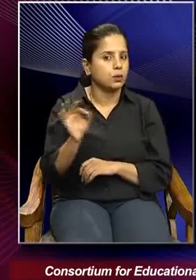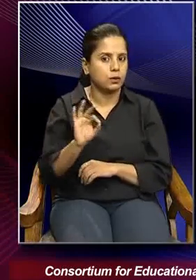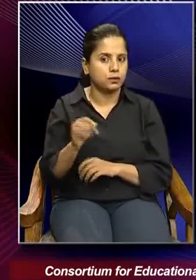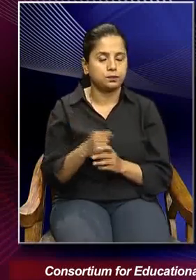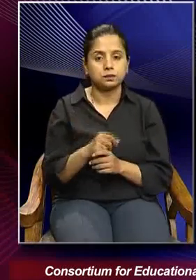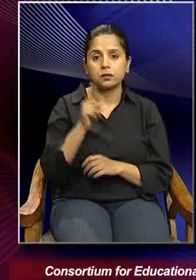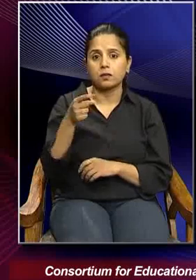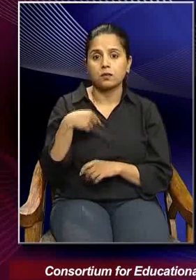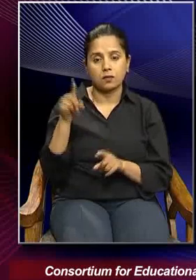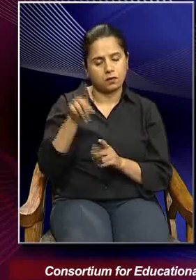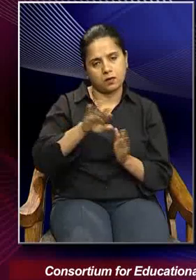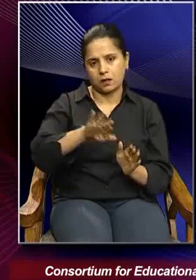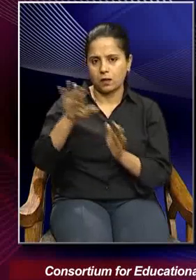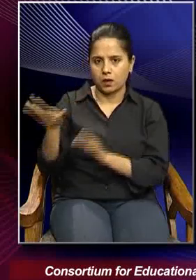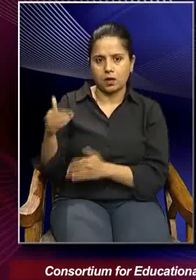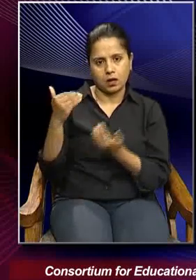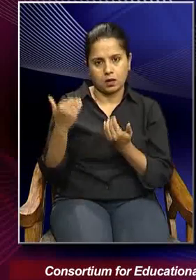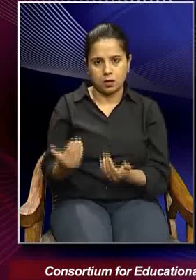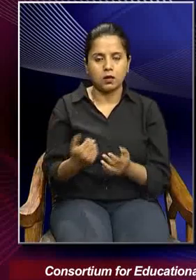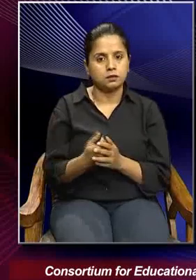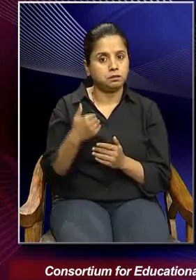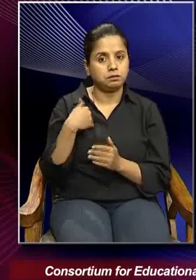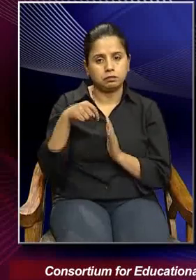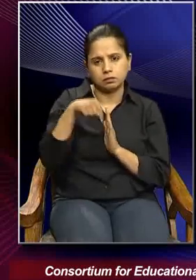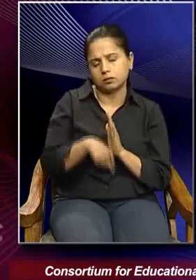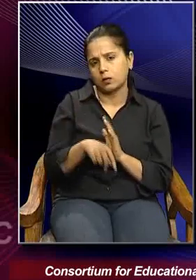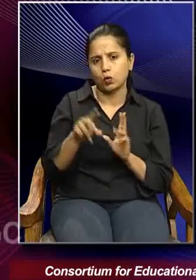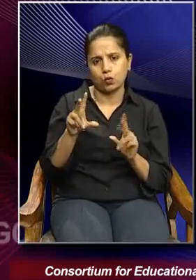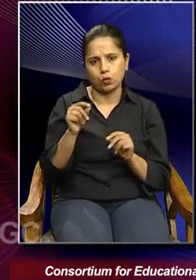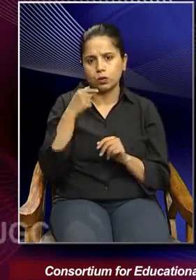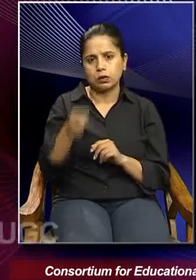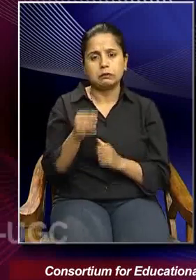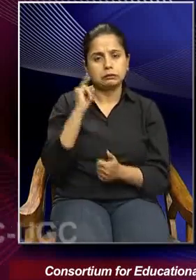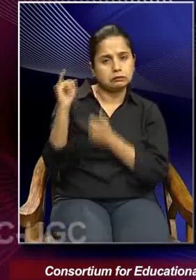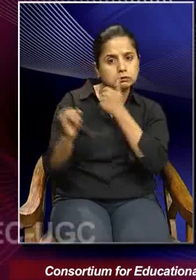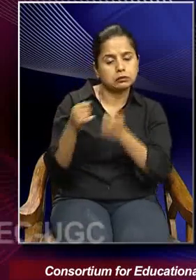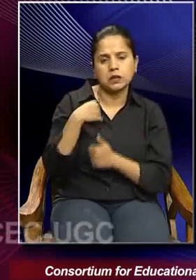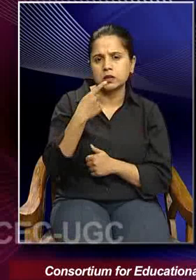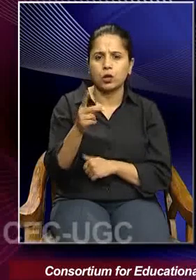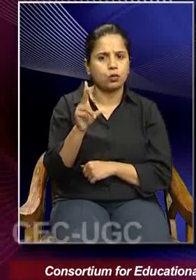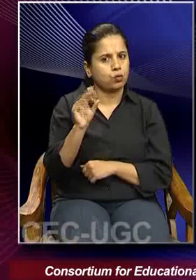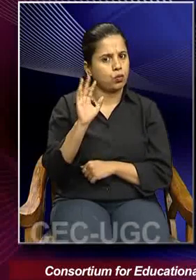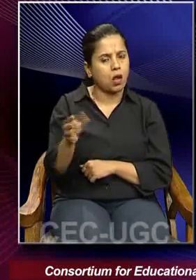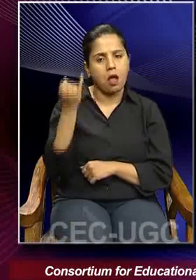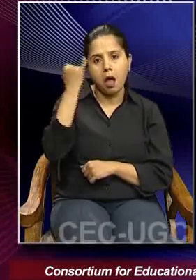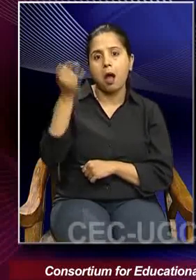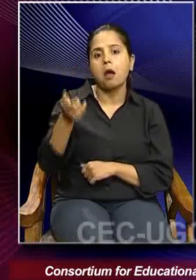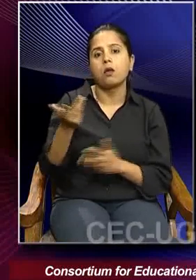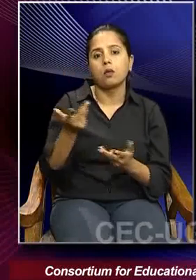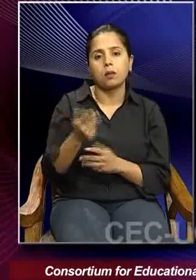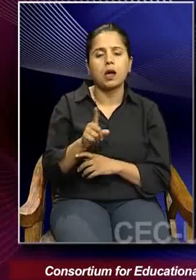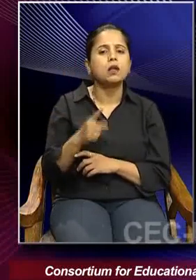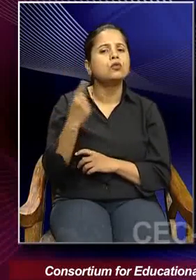But keeping that aside for now, we are not going deeper into the criticisms of this idea.